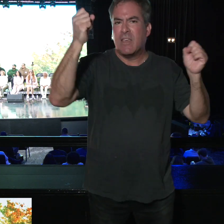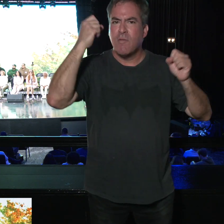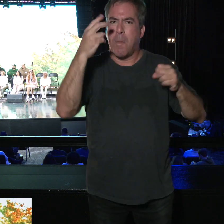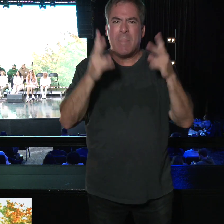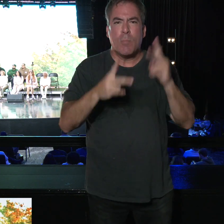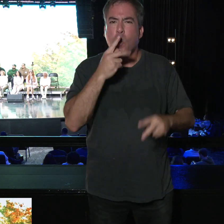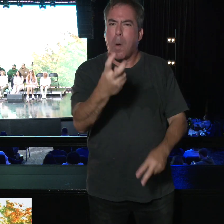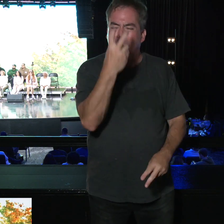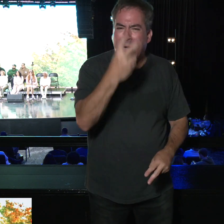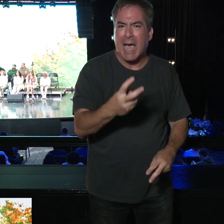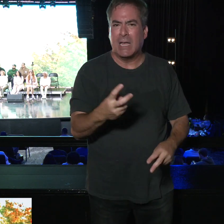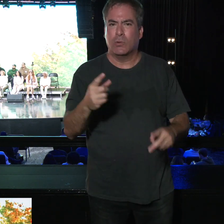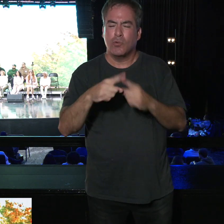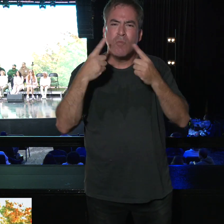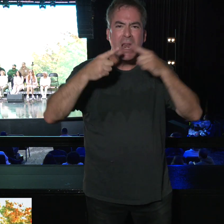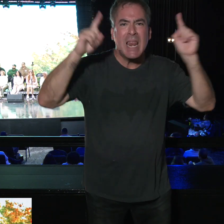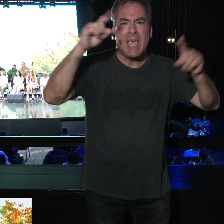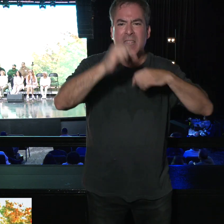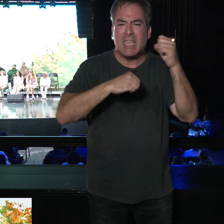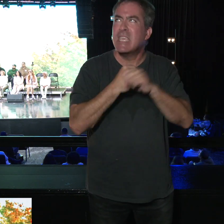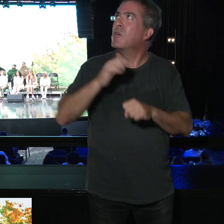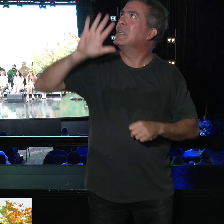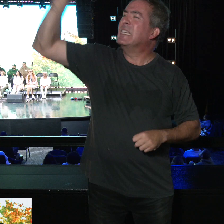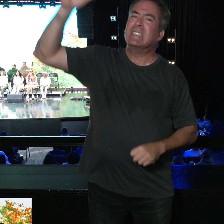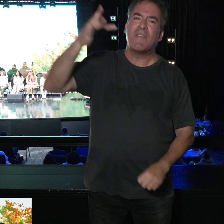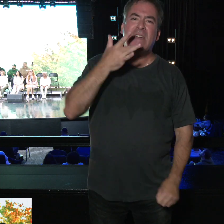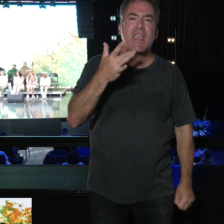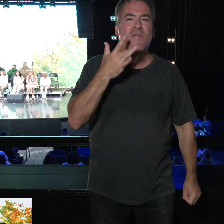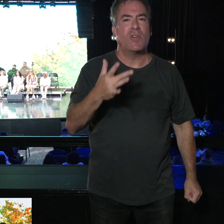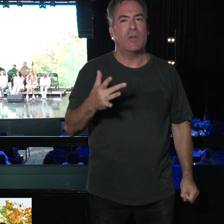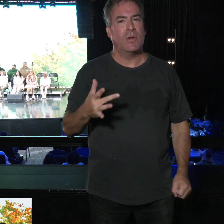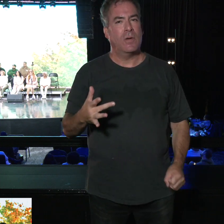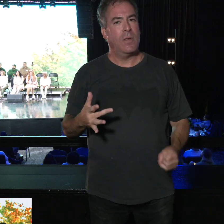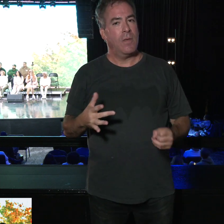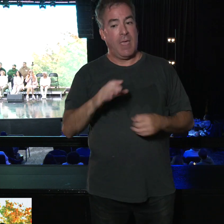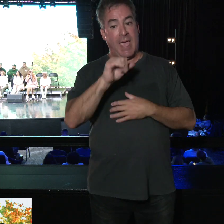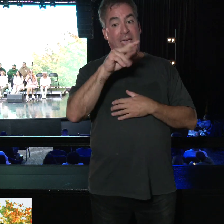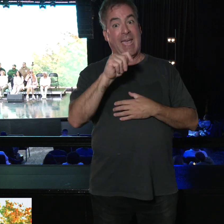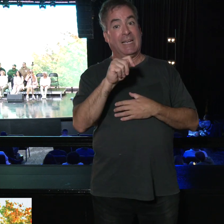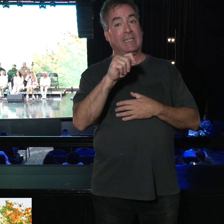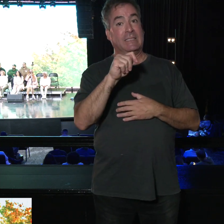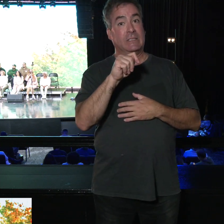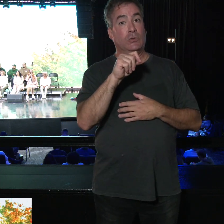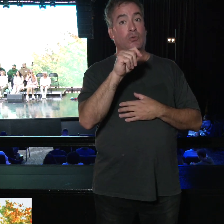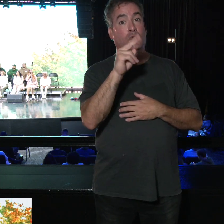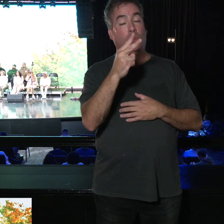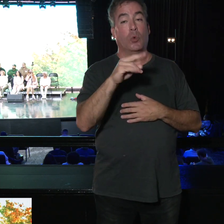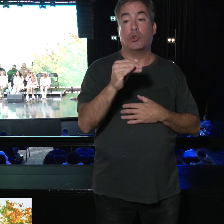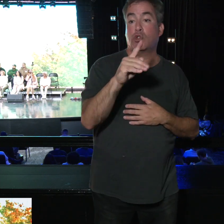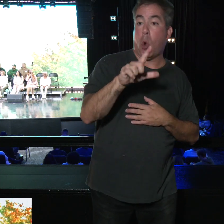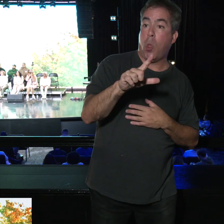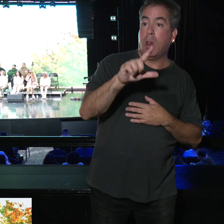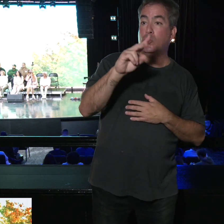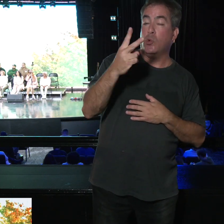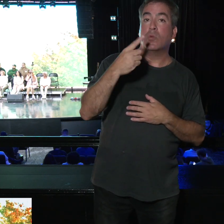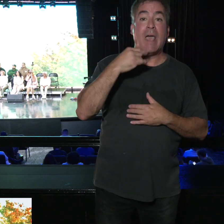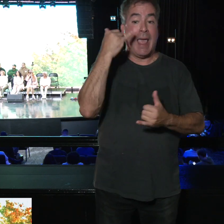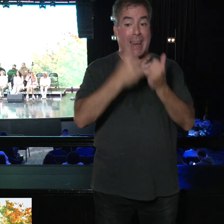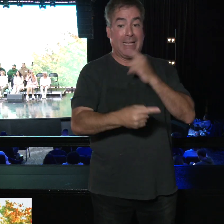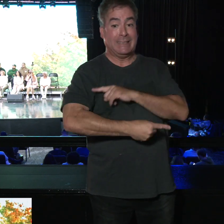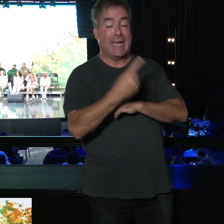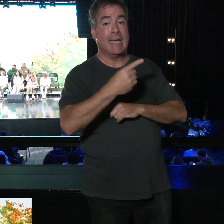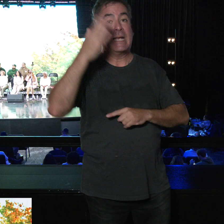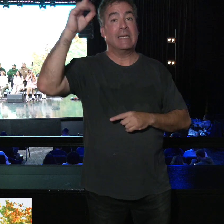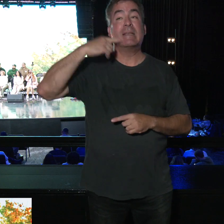the oppressed free. To proclaim the year of the Lord's favor. Acts 2. Joel 2. Again, in the last days,